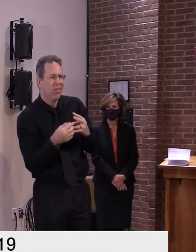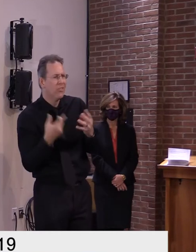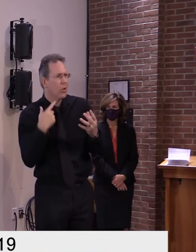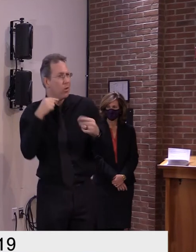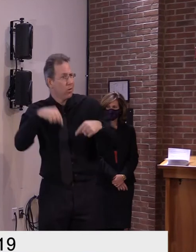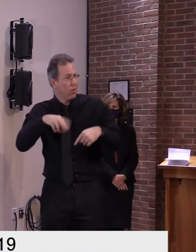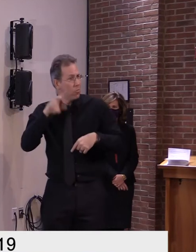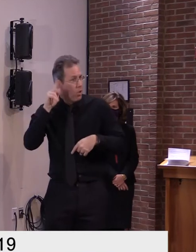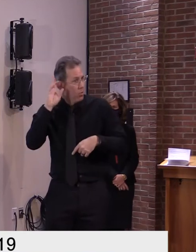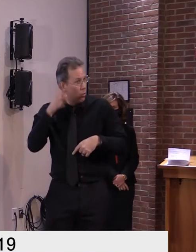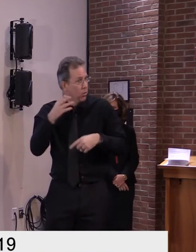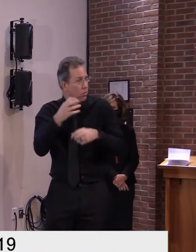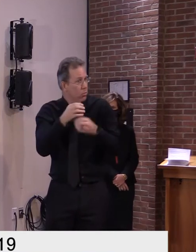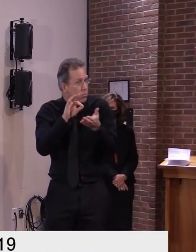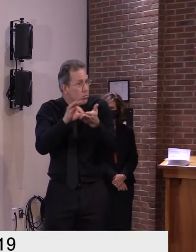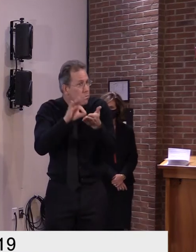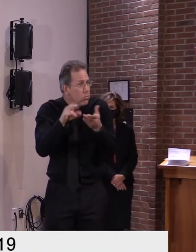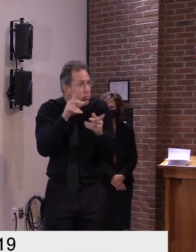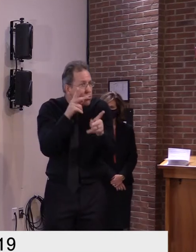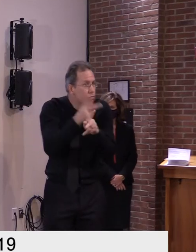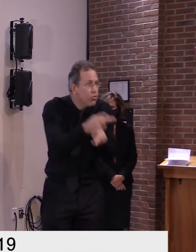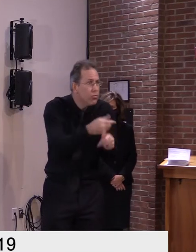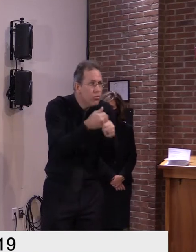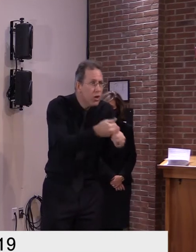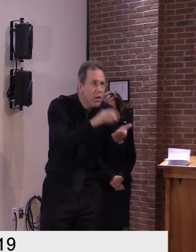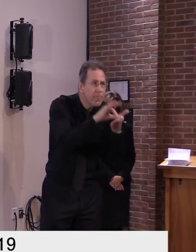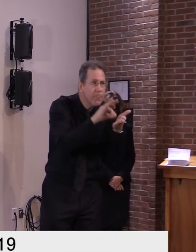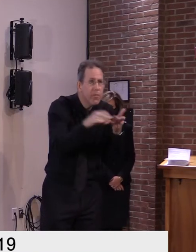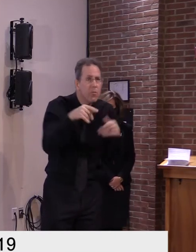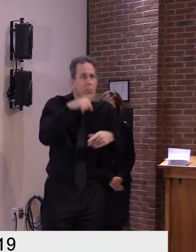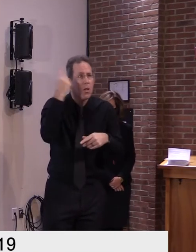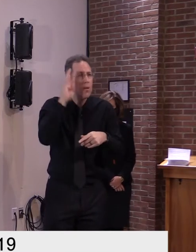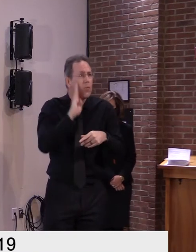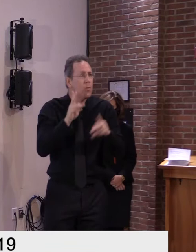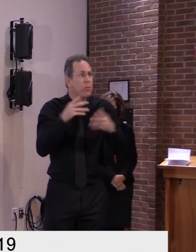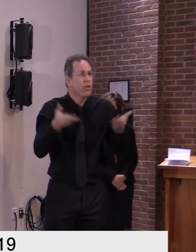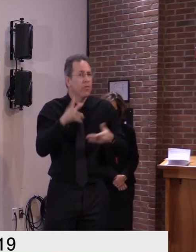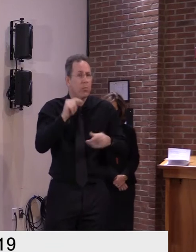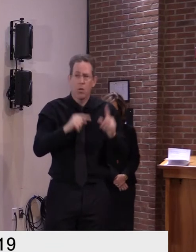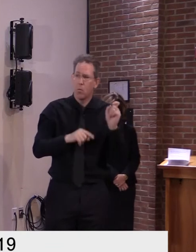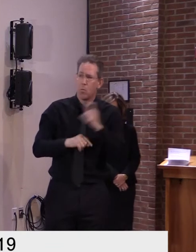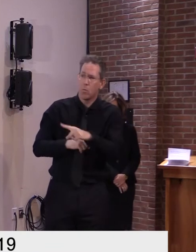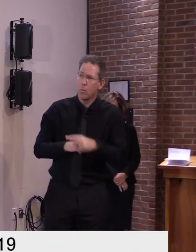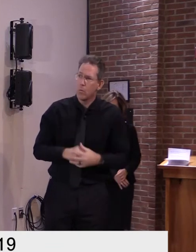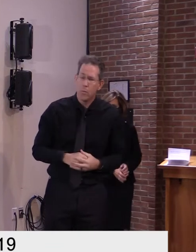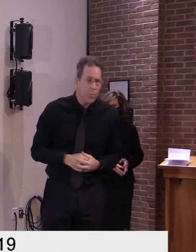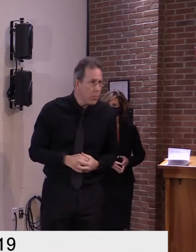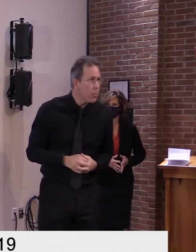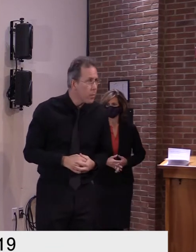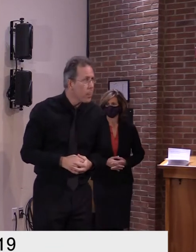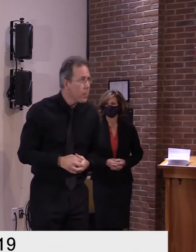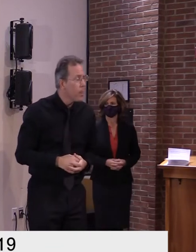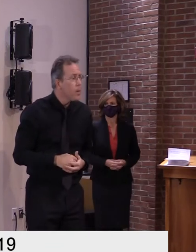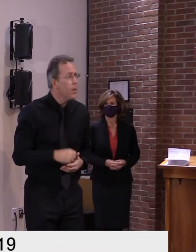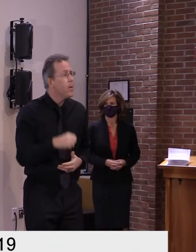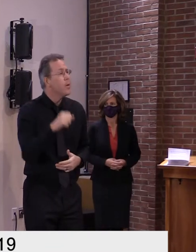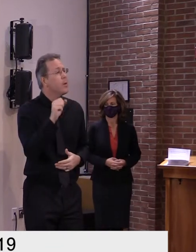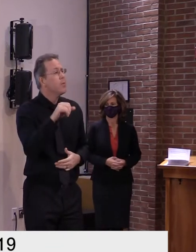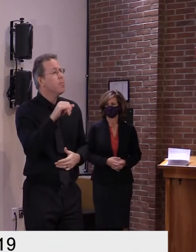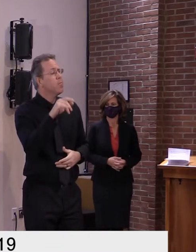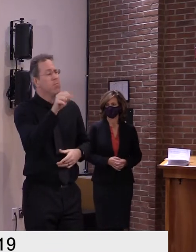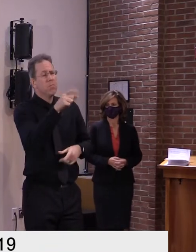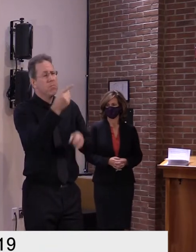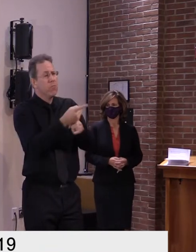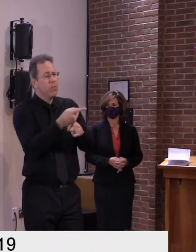So thanks for highlighting that topic in general, because that's really of significant concern to